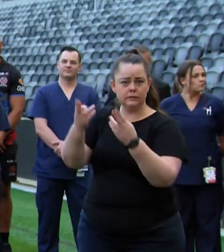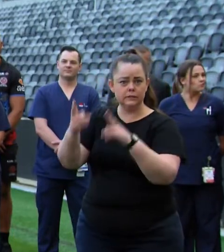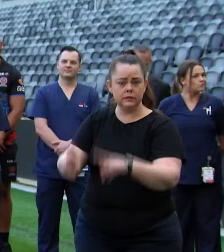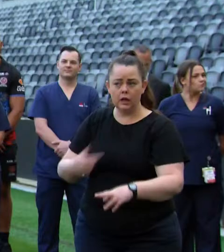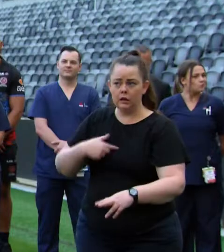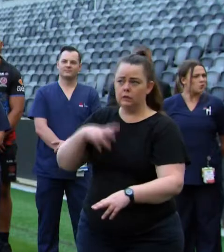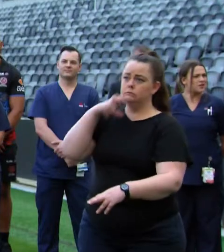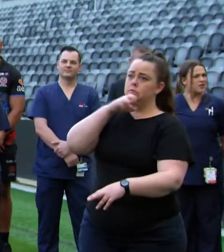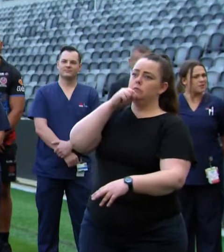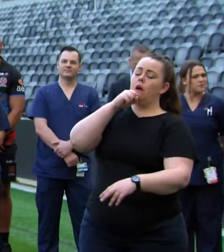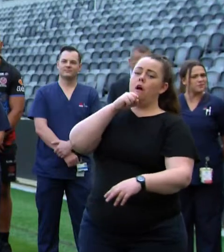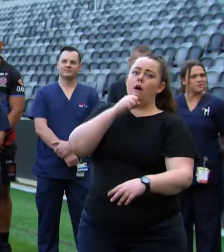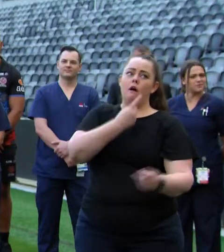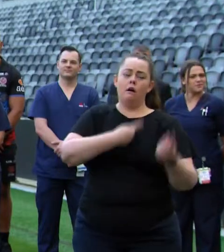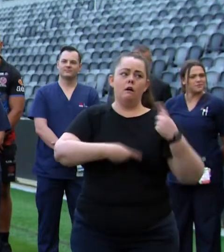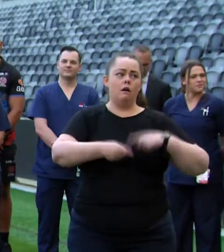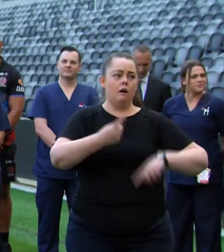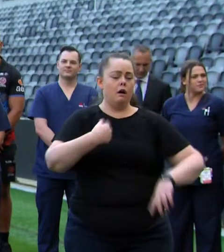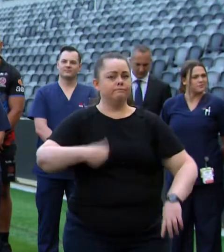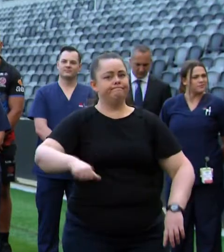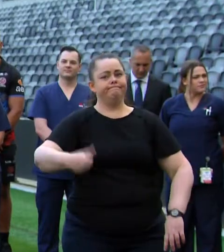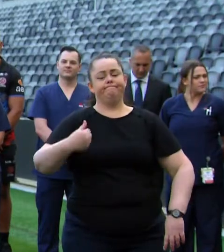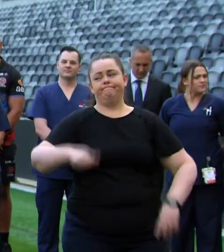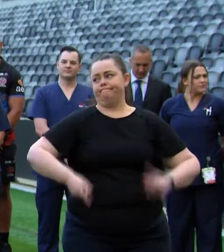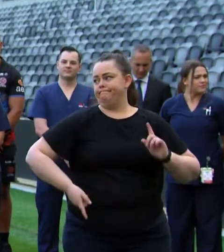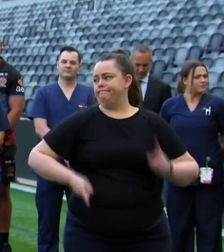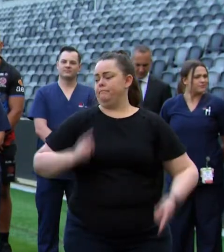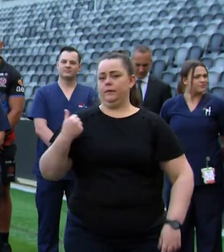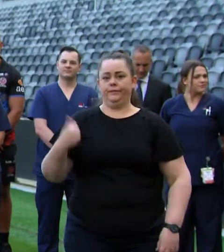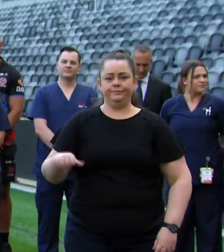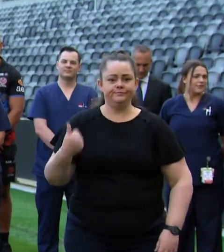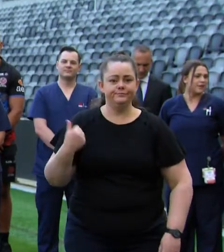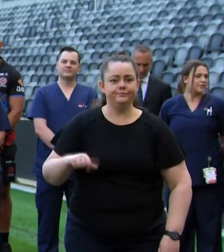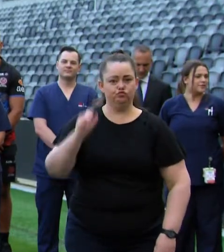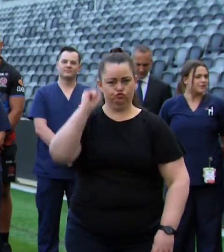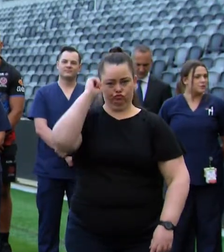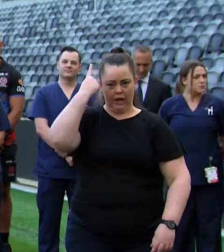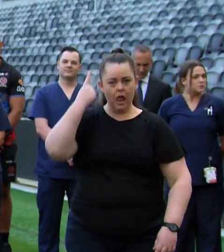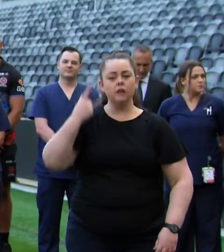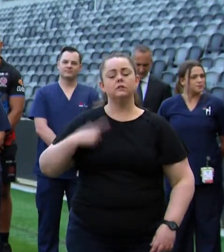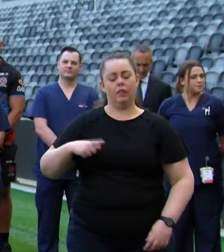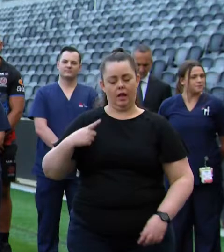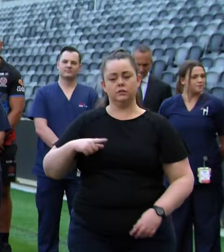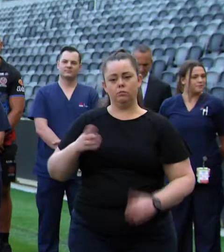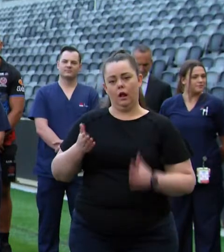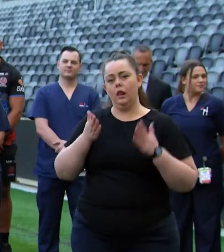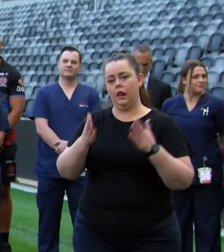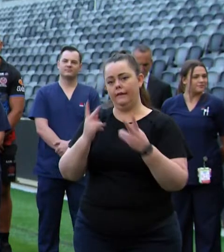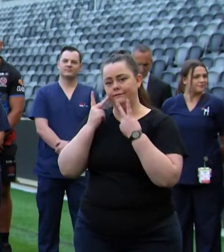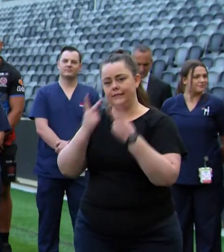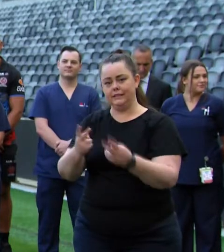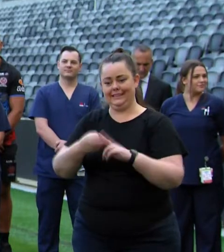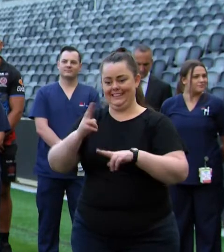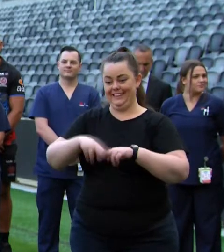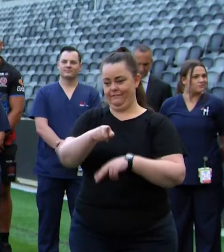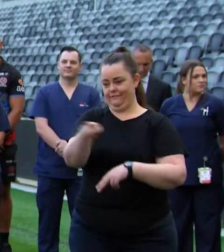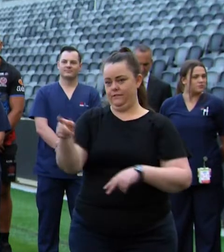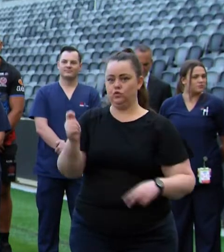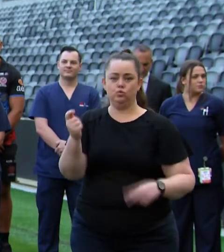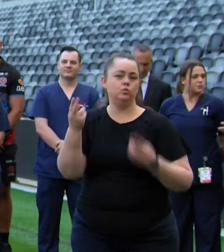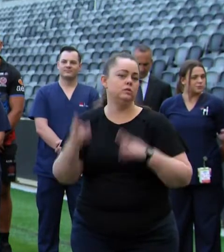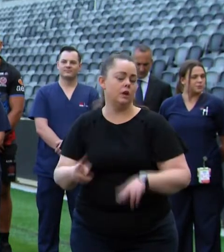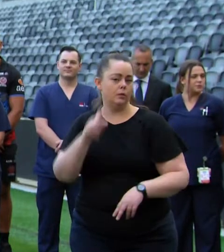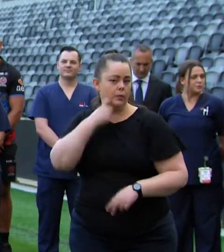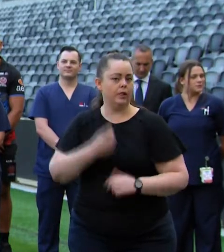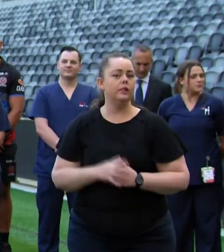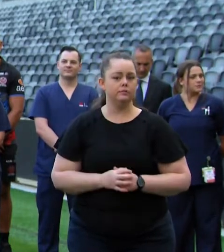last few days, I appreciate the change and the direction that and the new guidelines that are being issued by the Health Minister today, and I know that will make a real